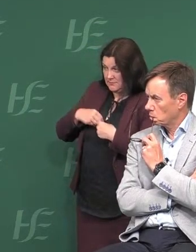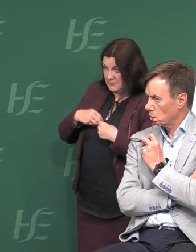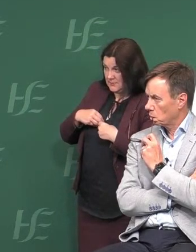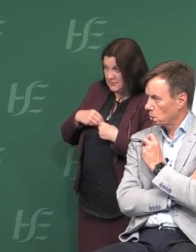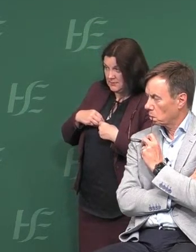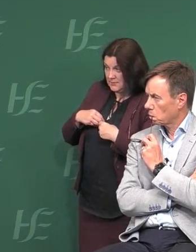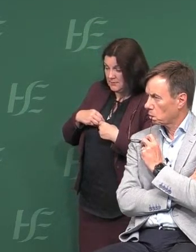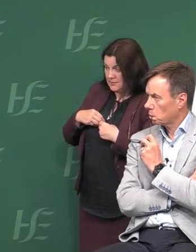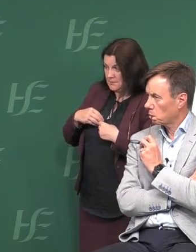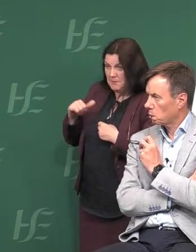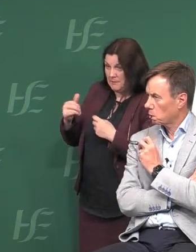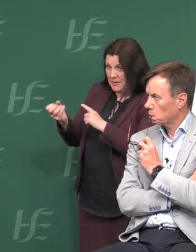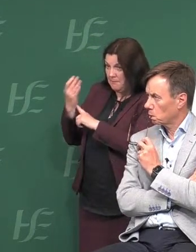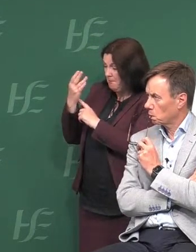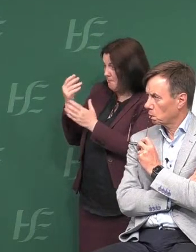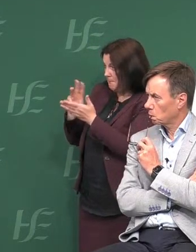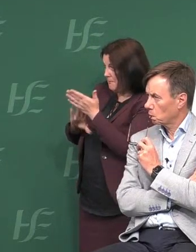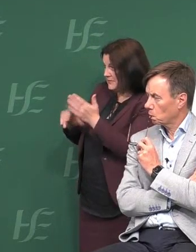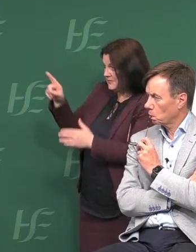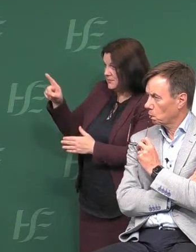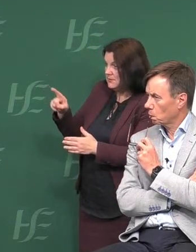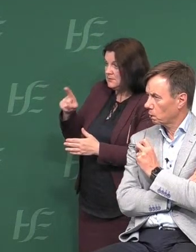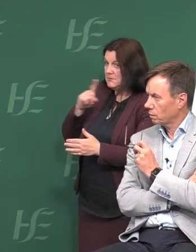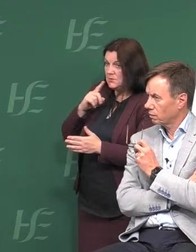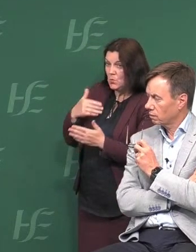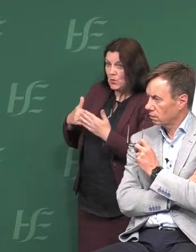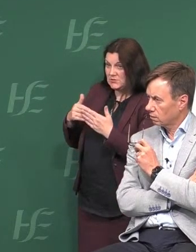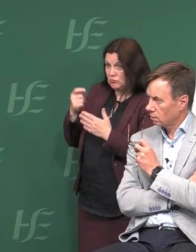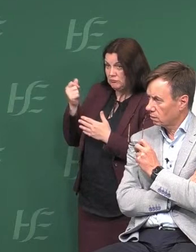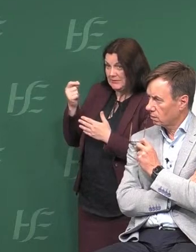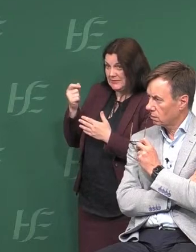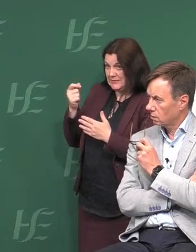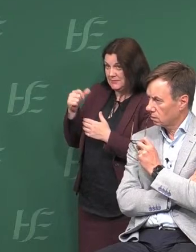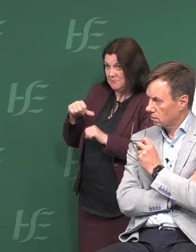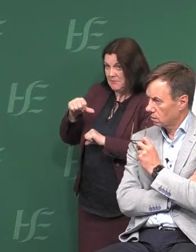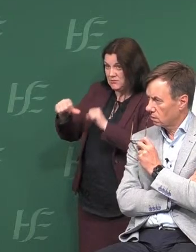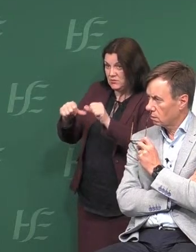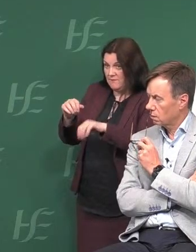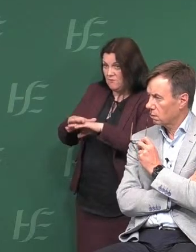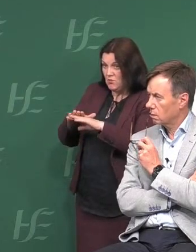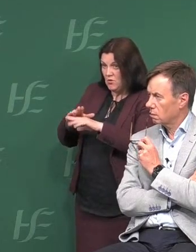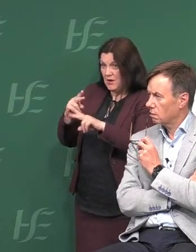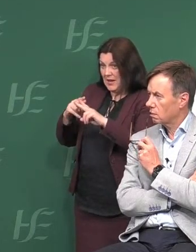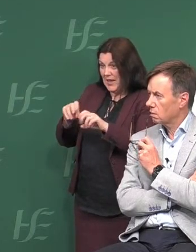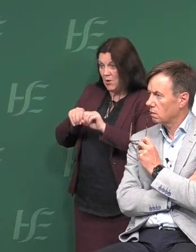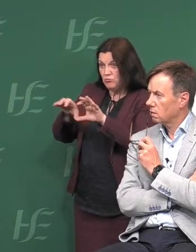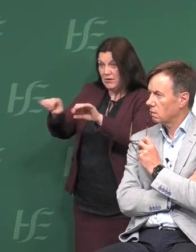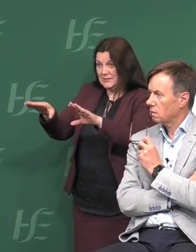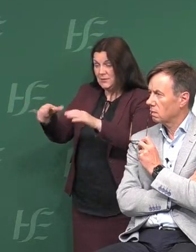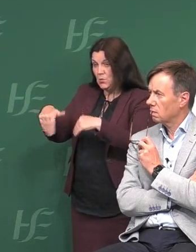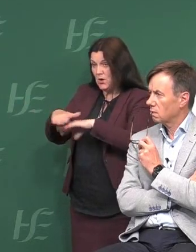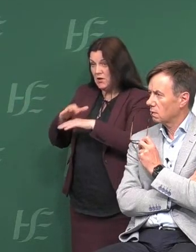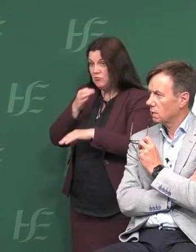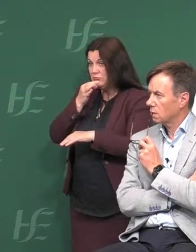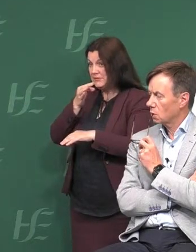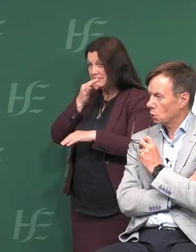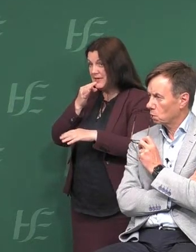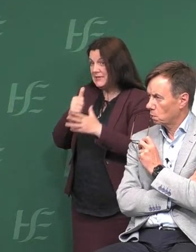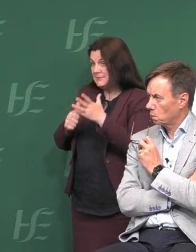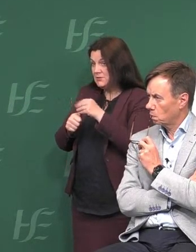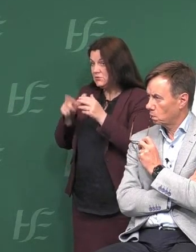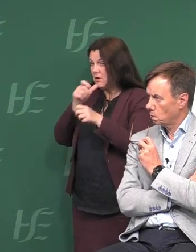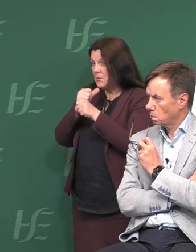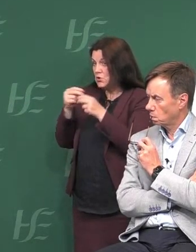Maybe it was in the slides, maybe I missed it, but what is the latest trends in terms of outbreaks in at-risk areas, particularly nursing